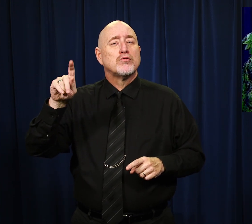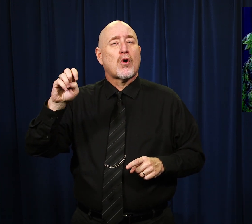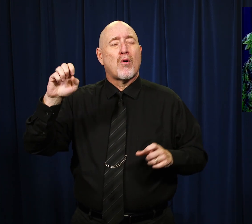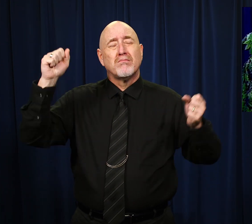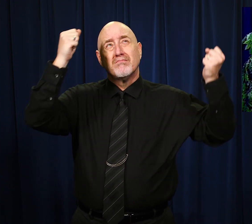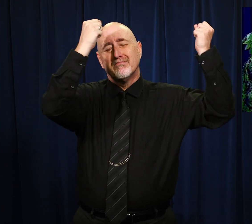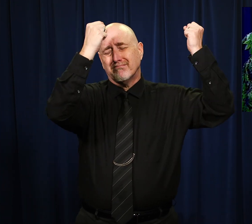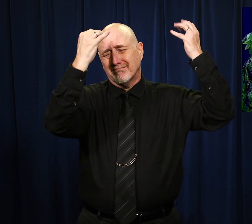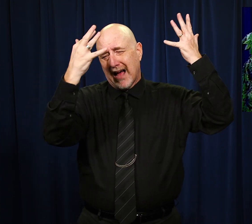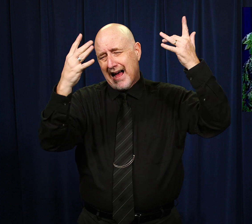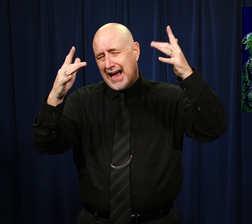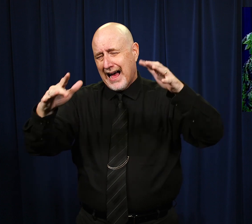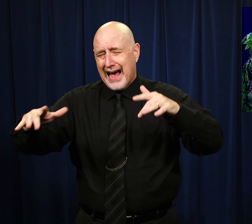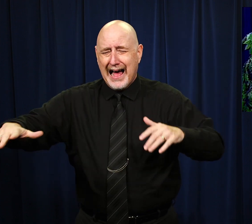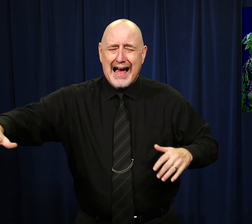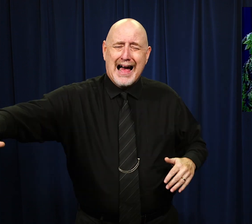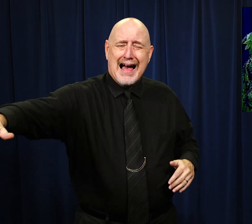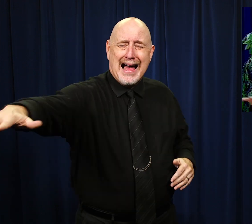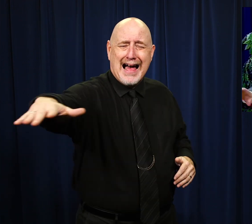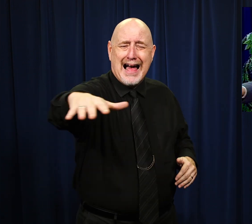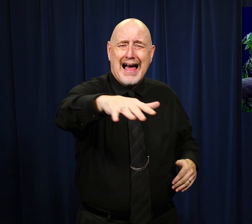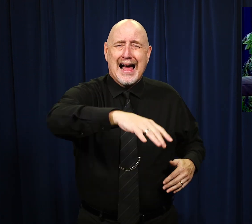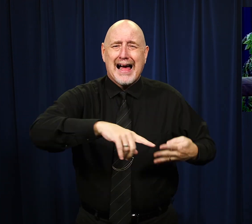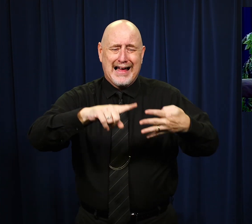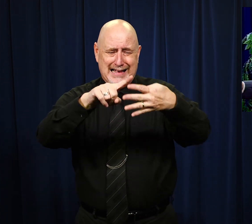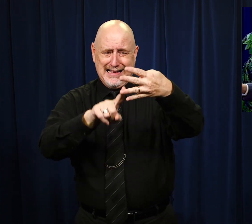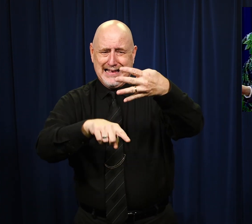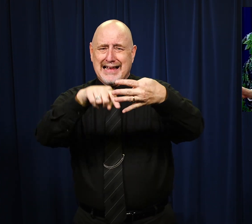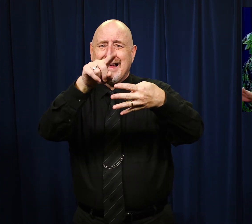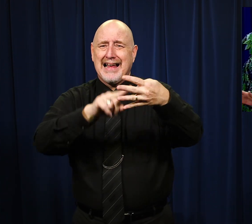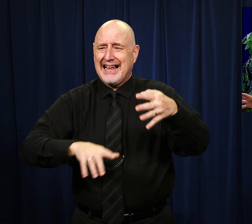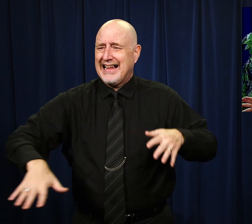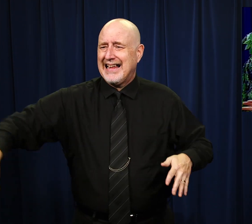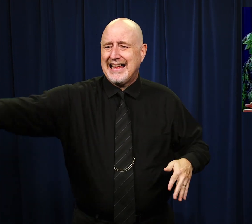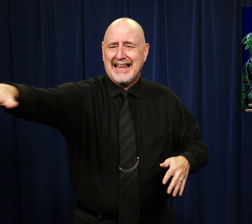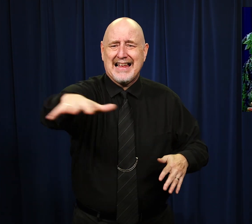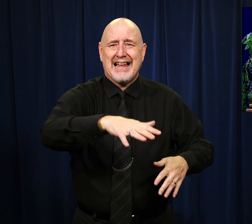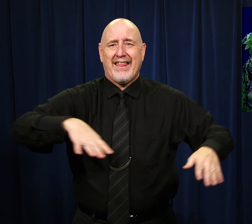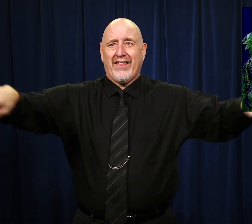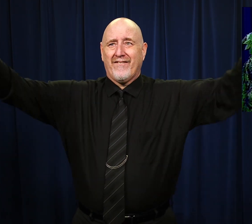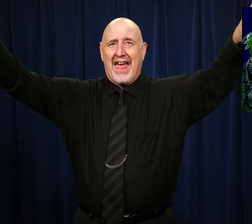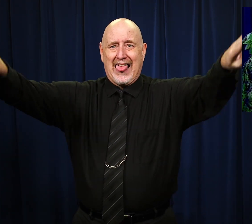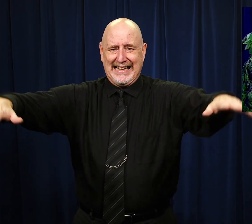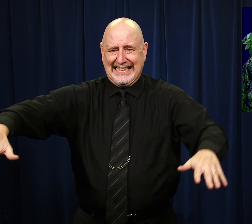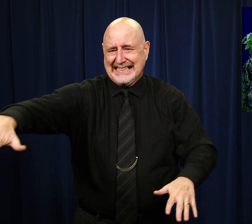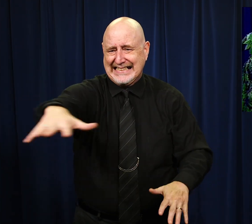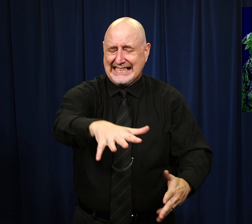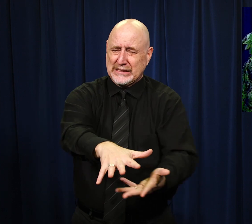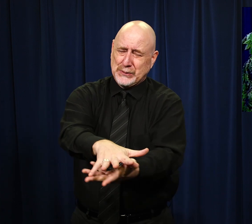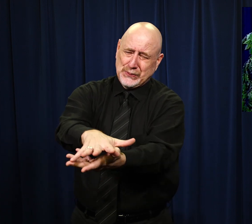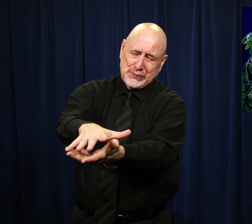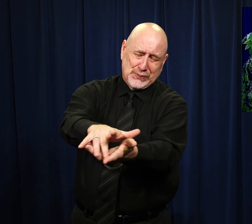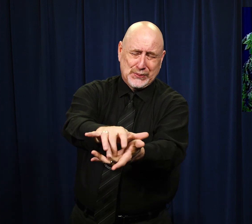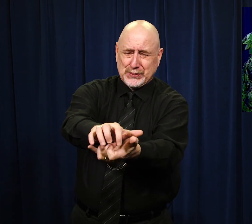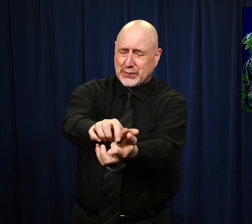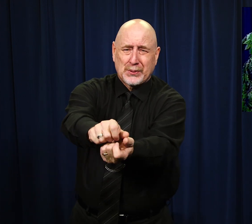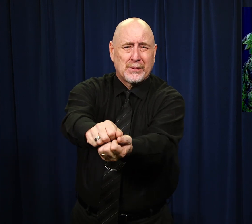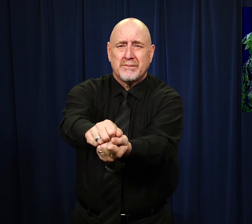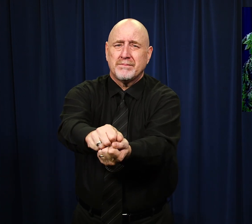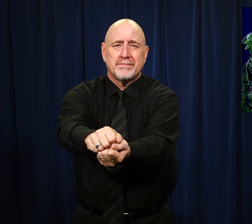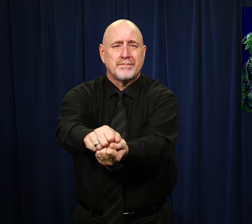area. That whole area in this valley is going to be affected, the entire thing.